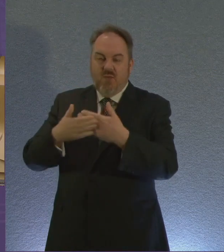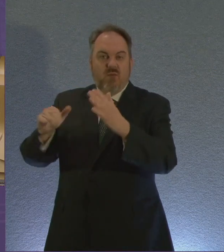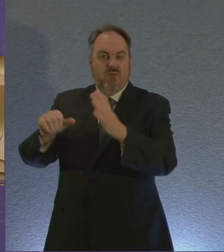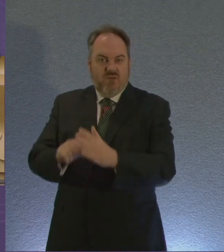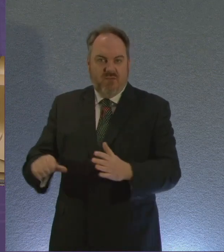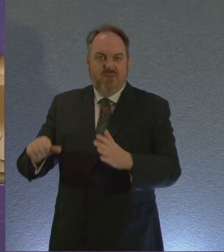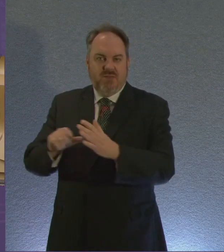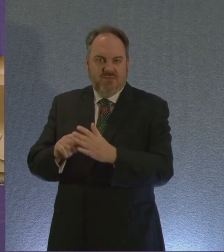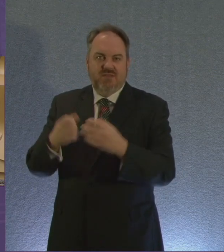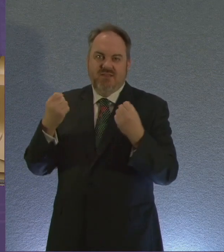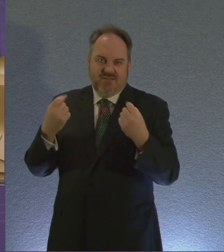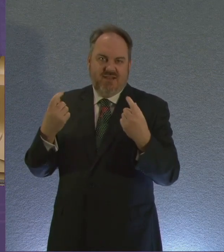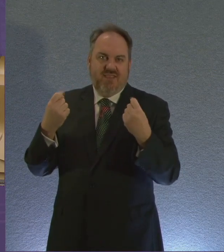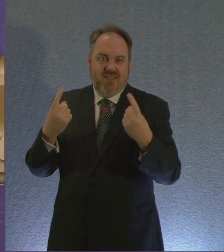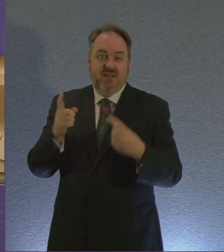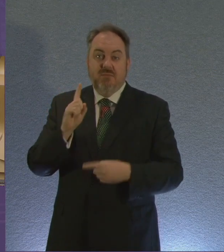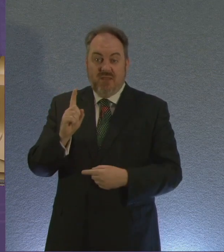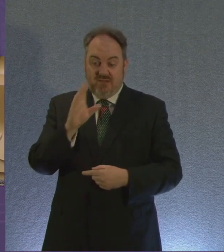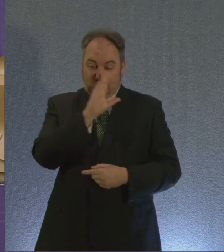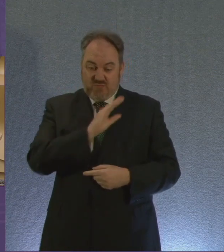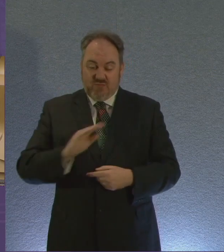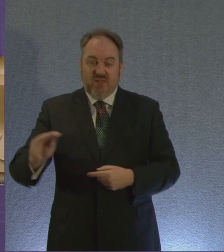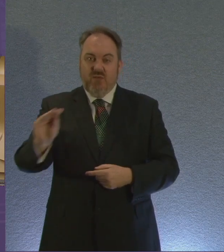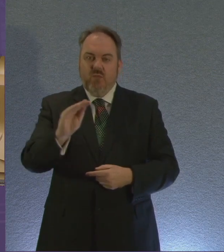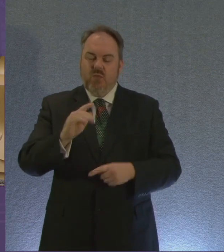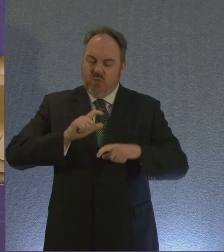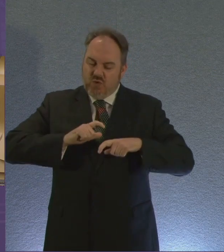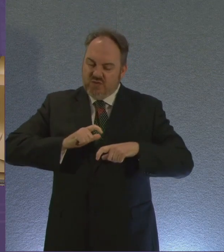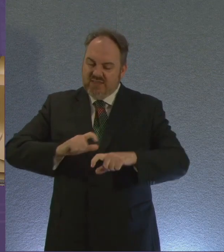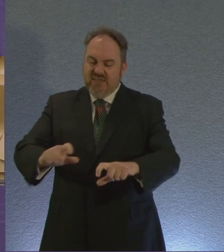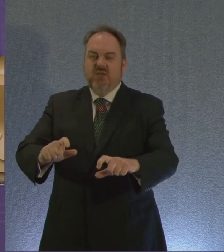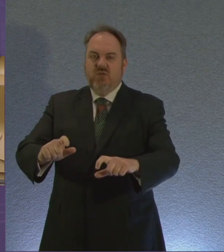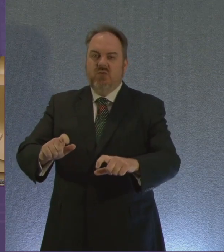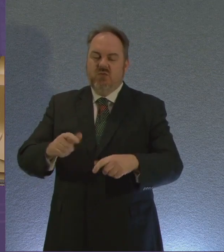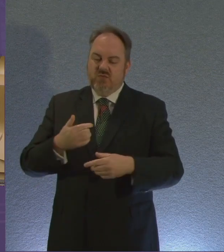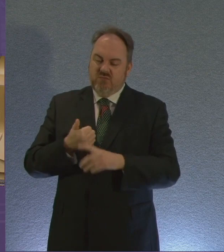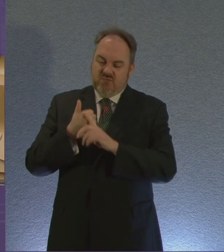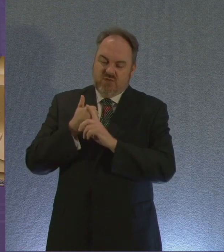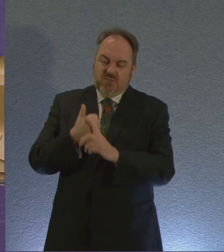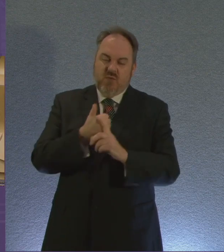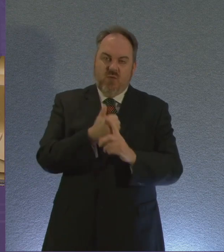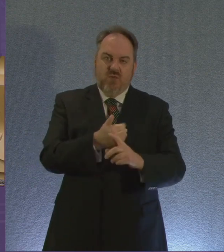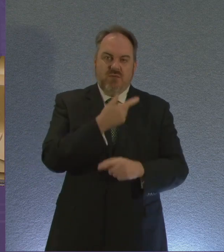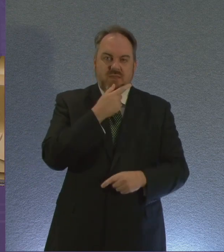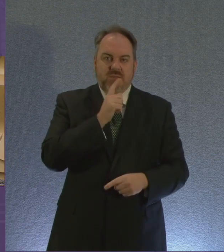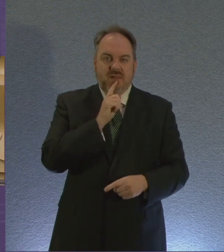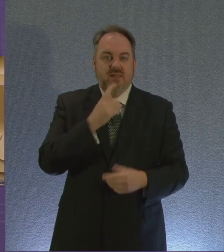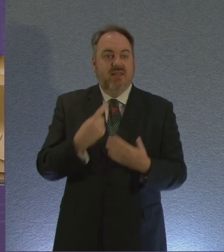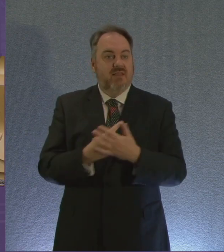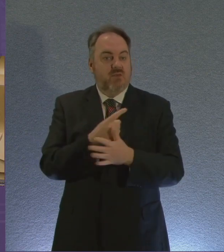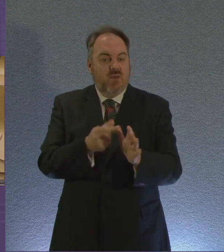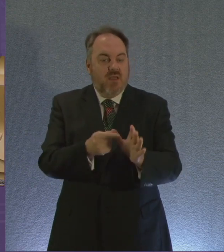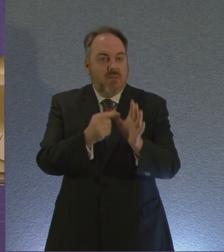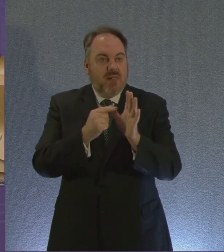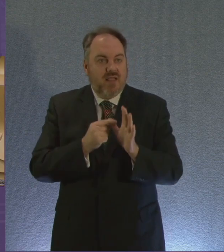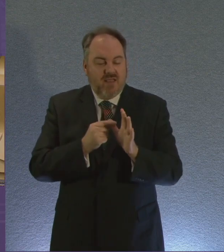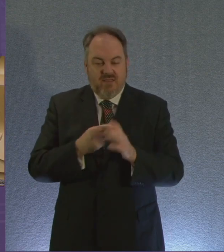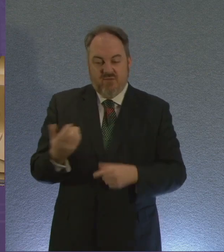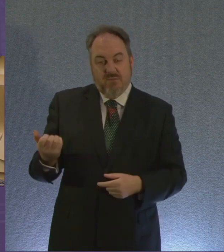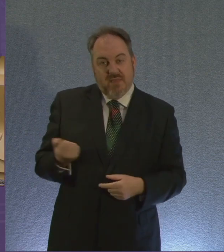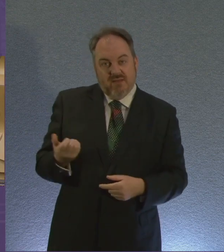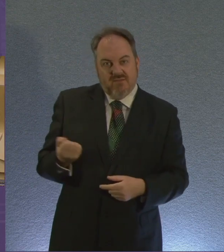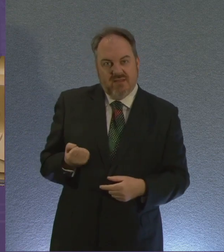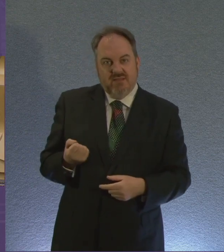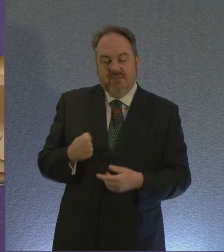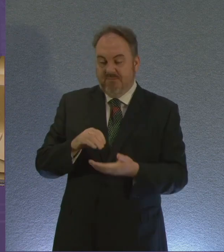service, but I can reassure the public today that we will continue to deliver our frontline services, applications are being processed and crucially payments are